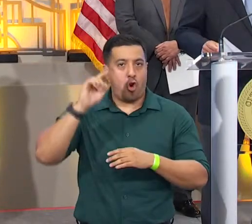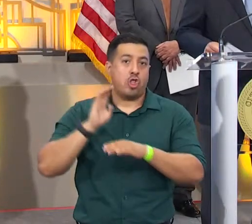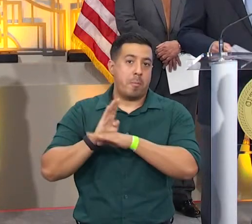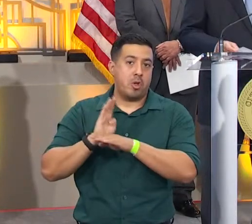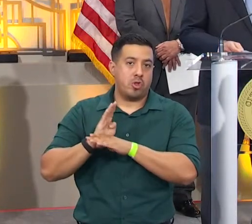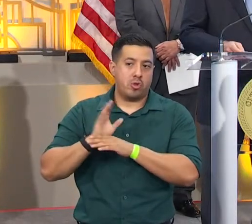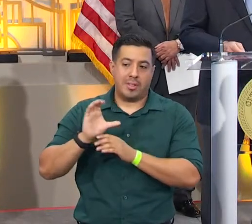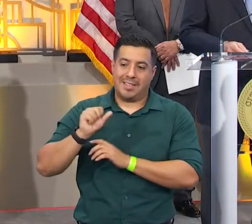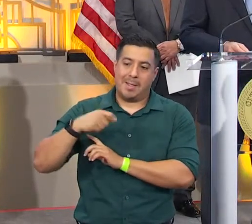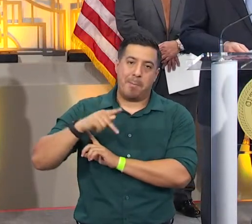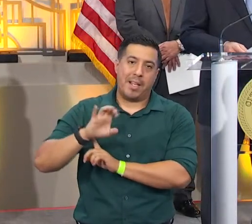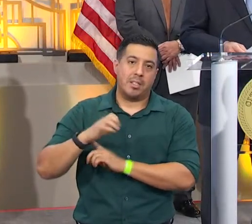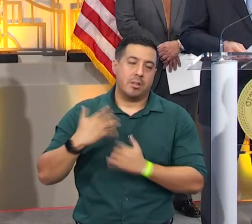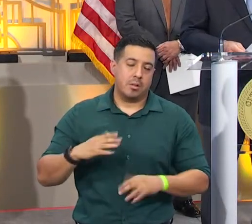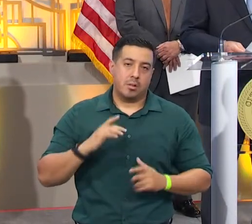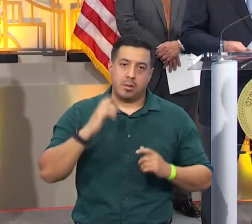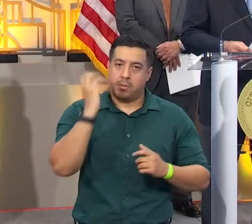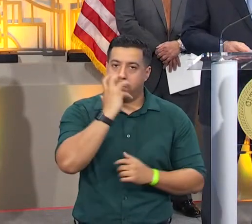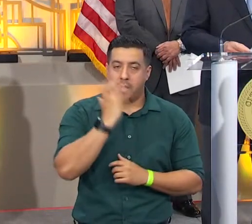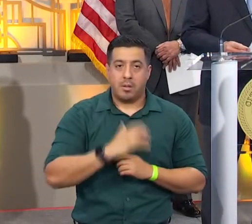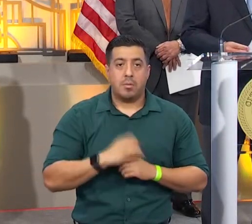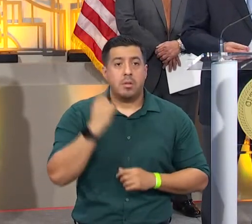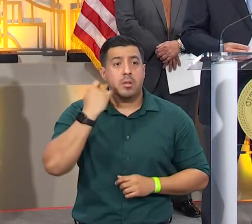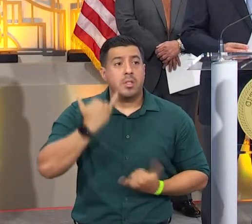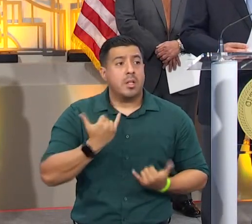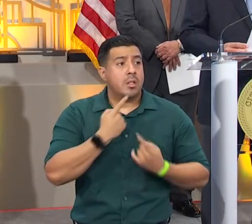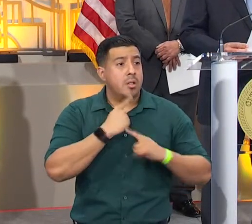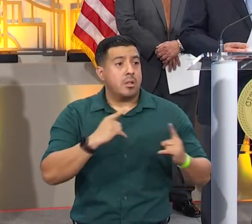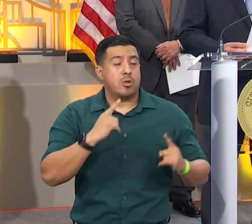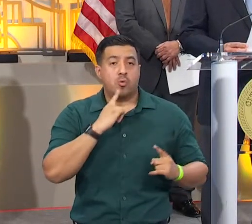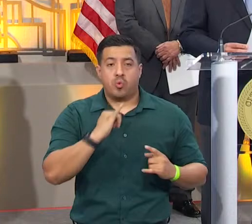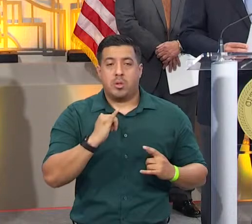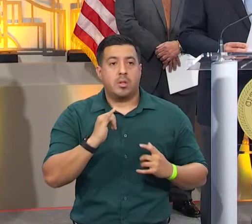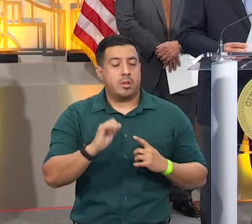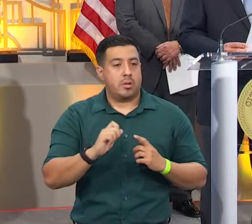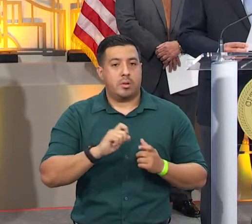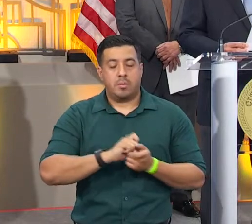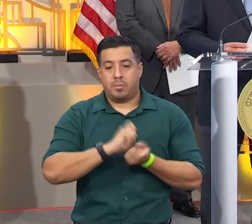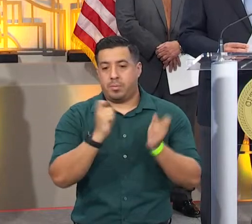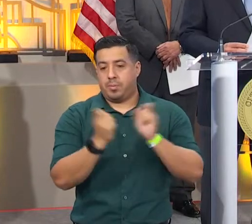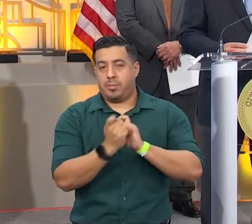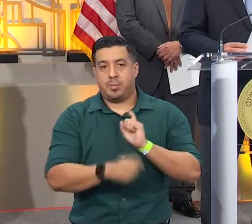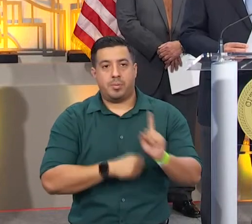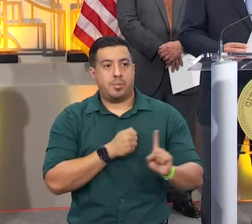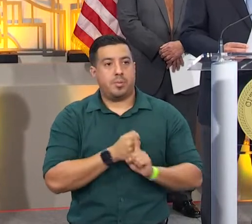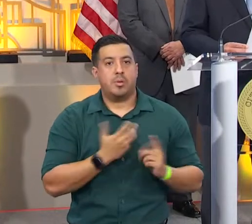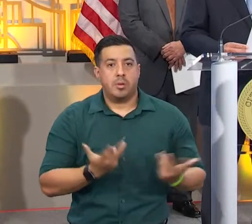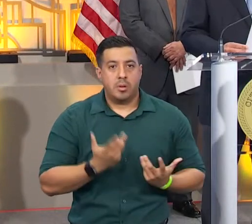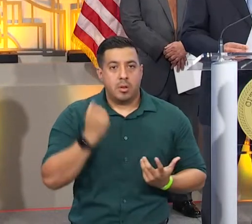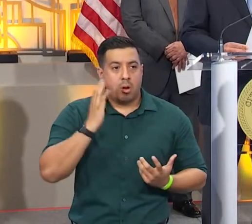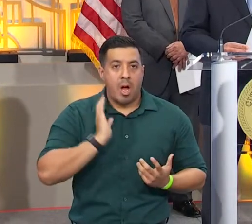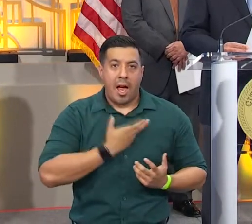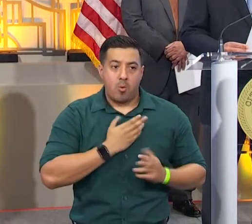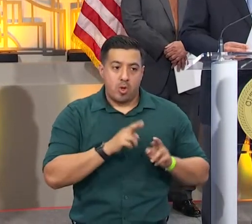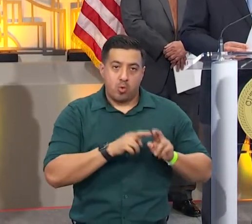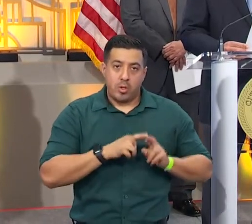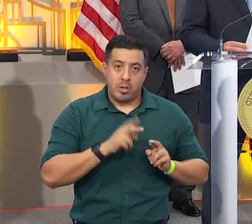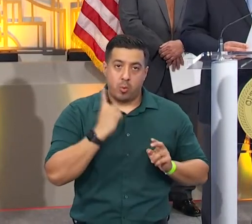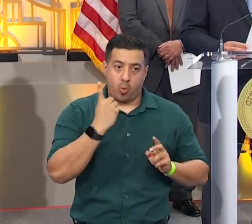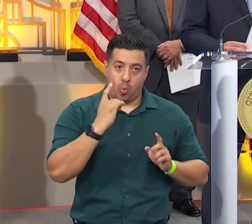been remarkable. Today's announcement is a game changer for Houston as we position our region as one of the